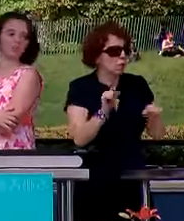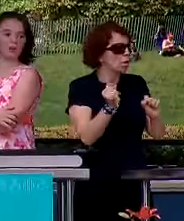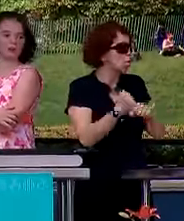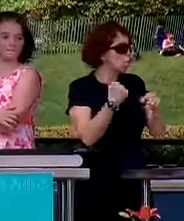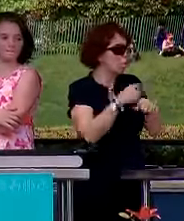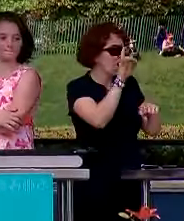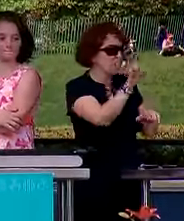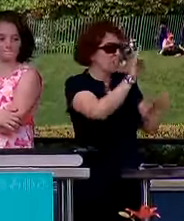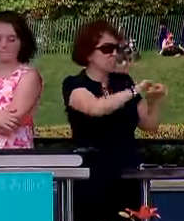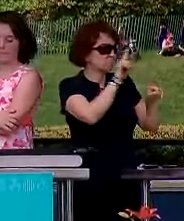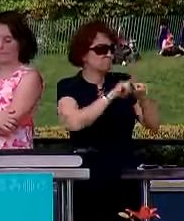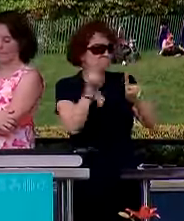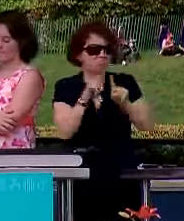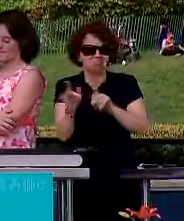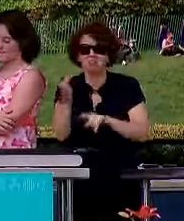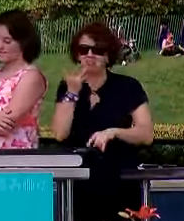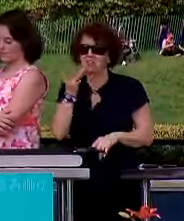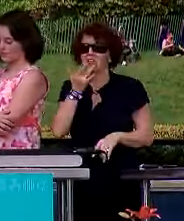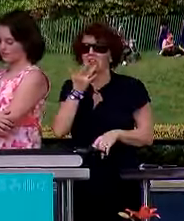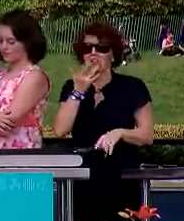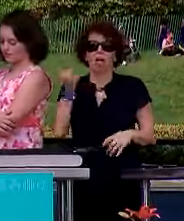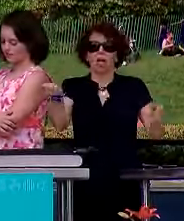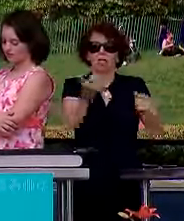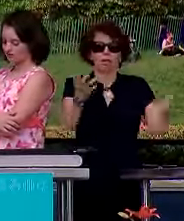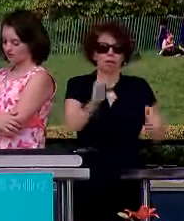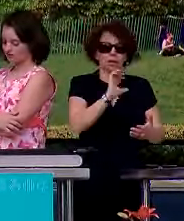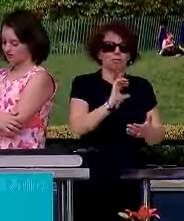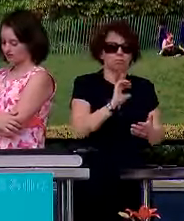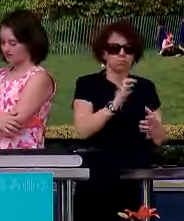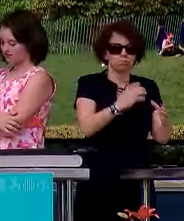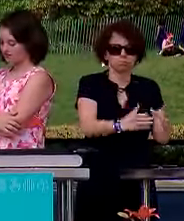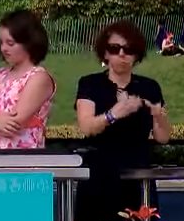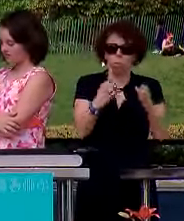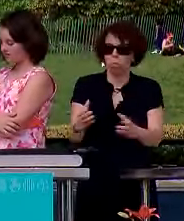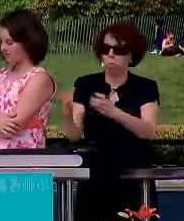of quesadillas, right? You just have the stuff out here so they get to pick.